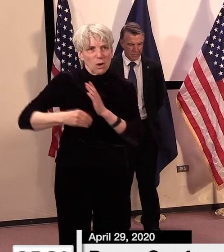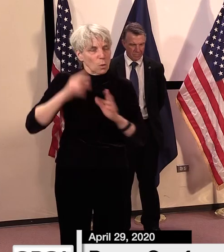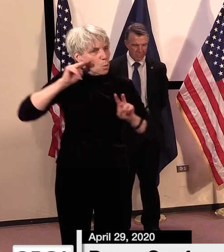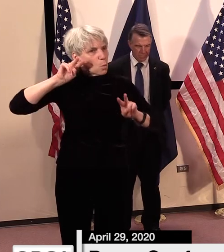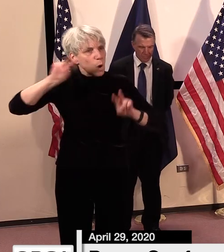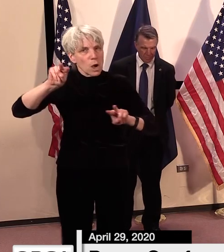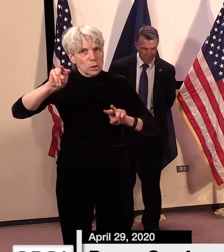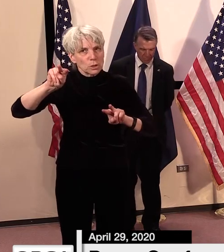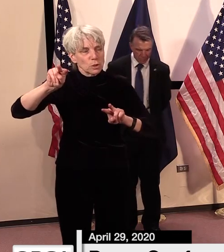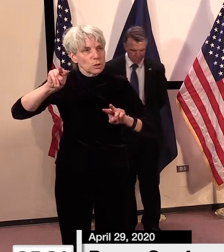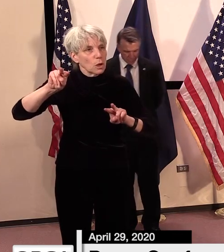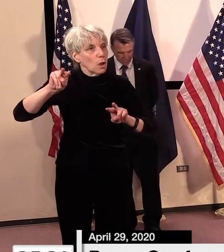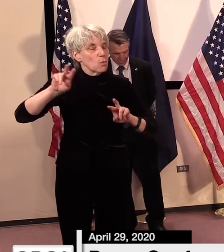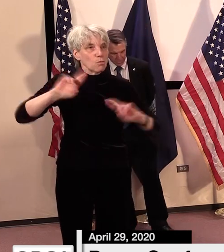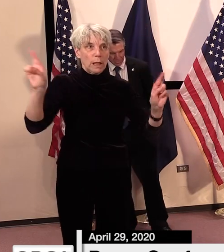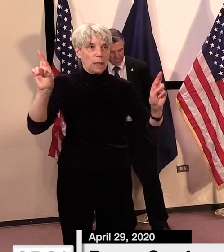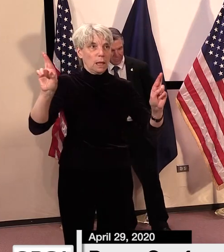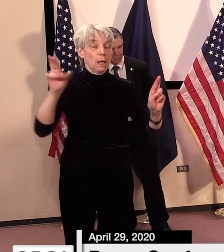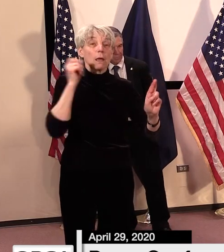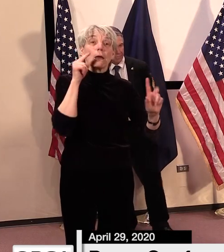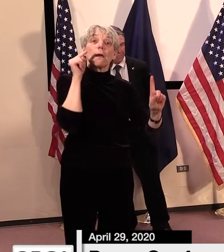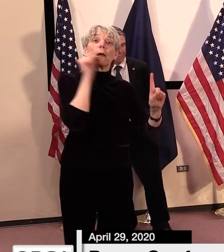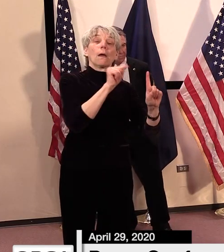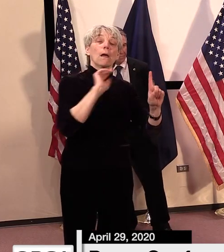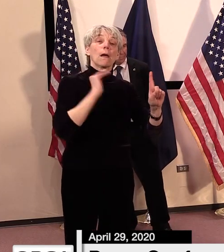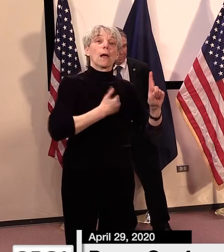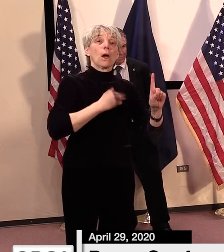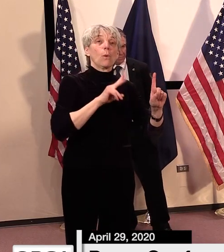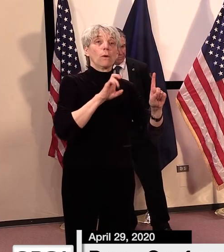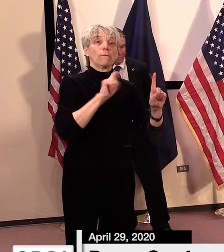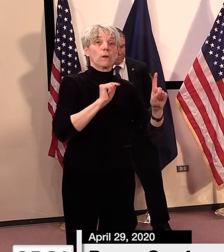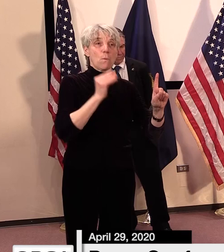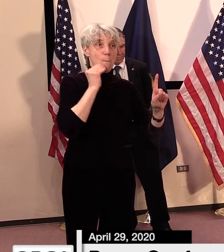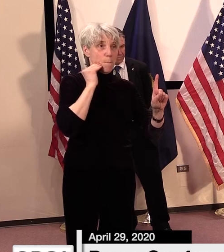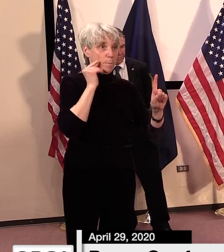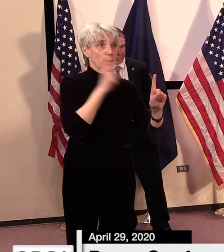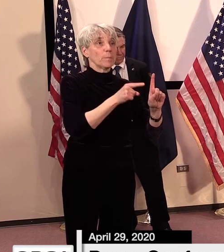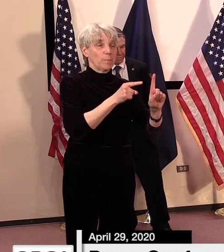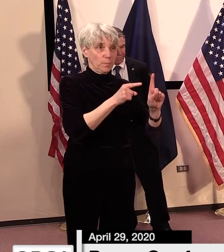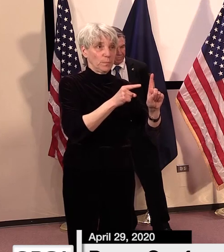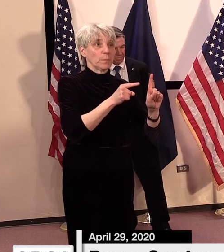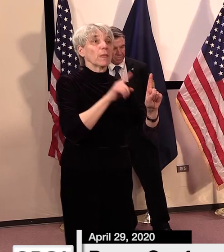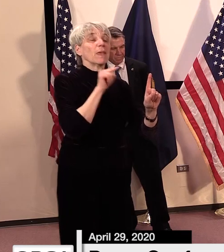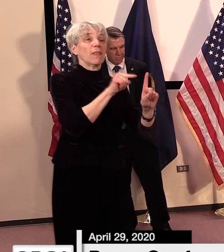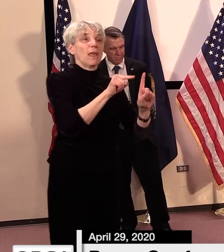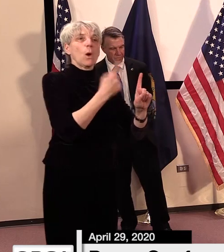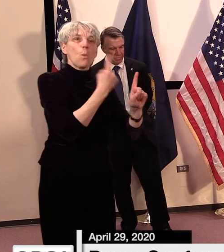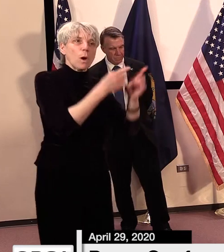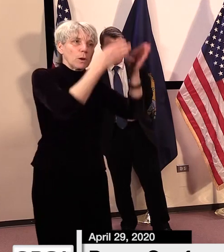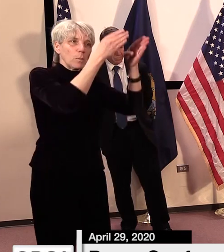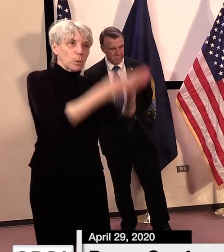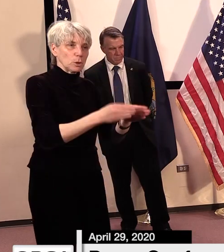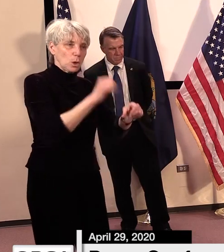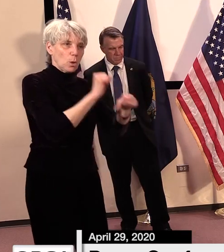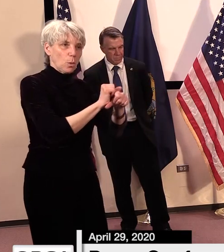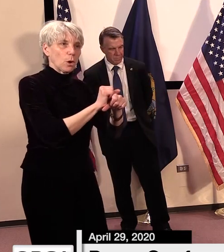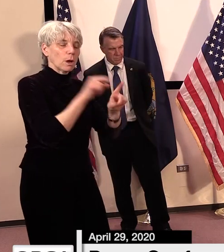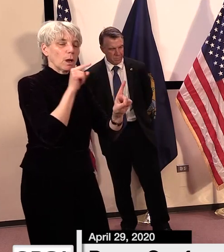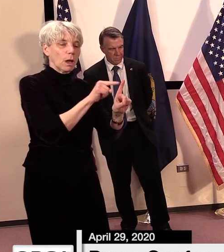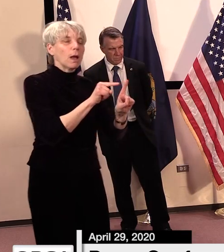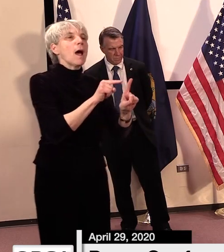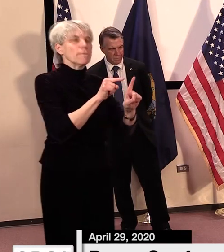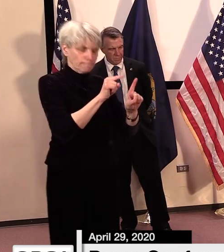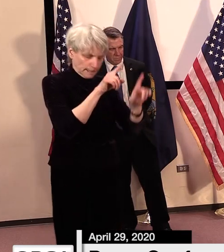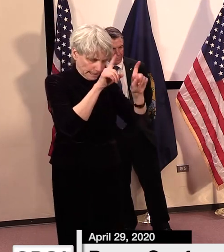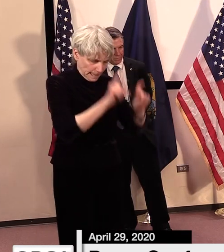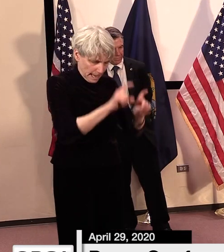case when we had an employee that was tested positive a month before and then told